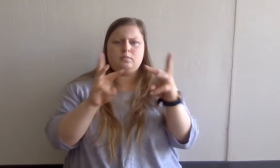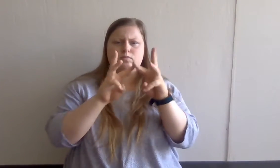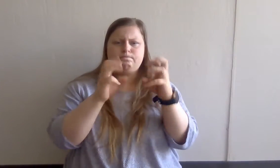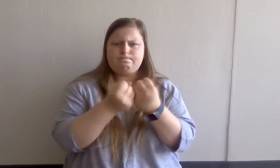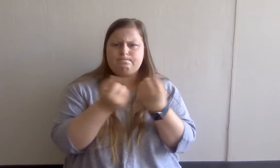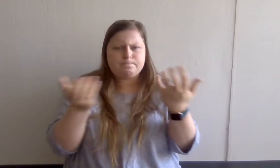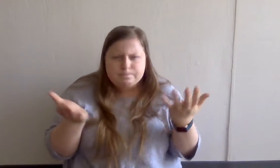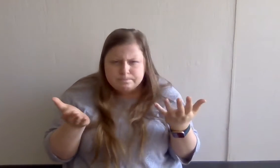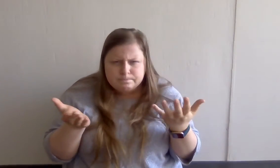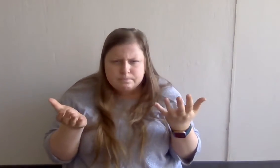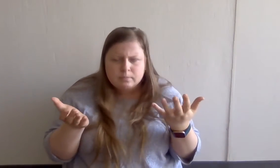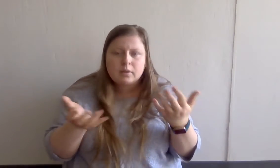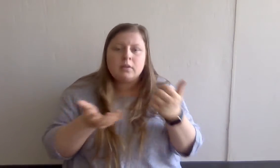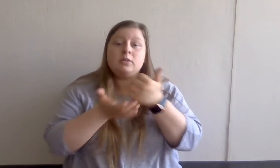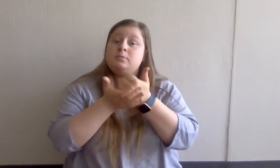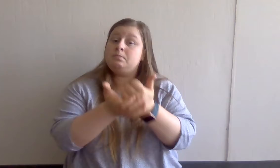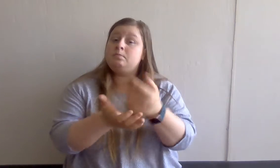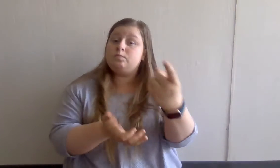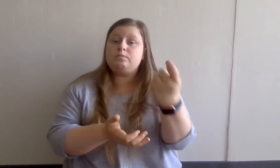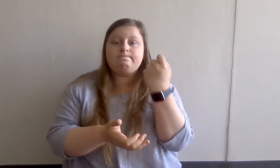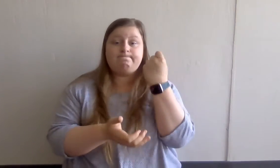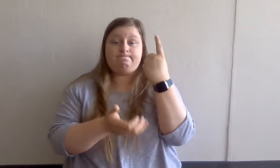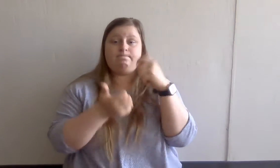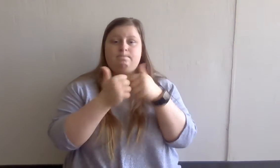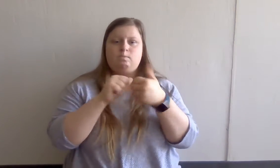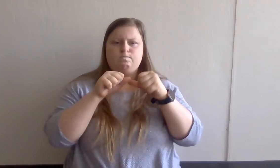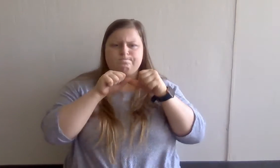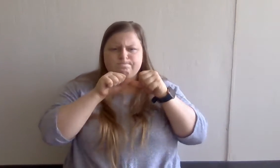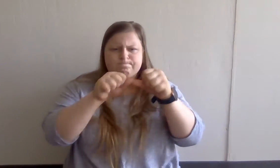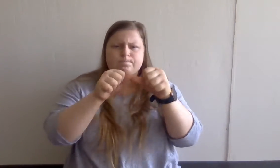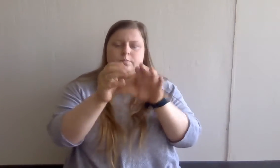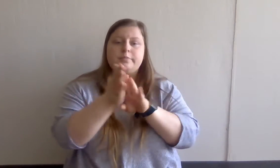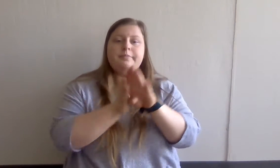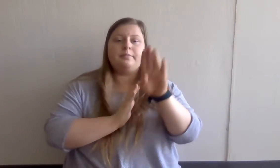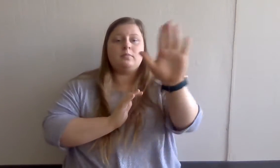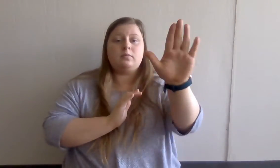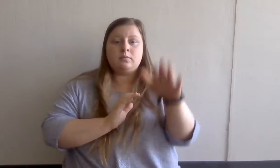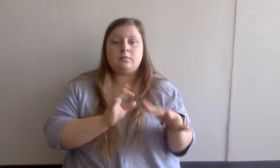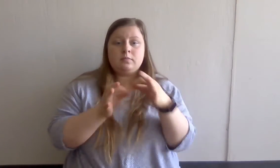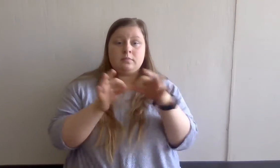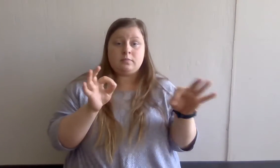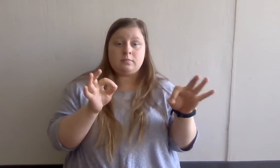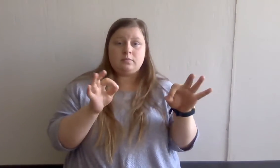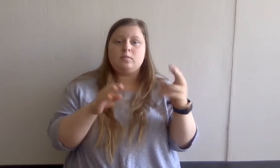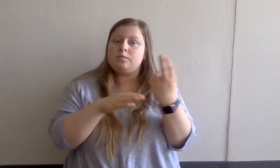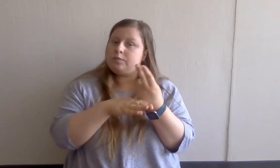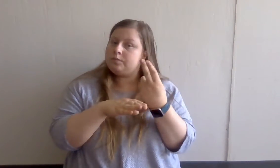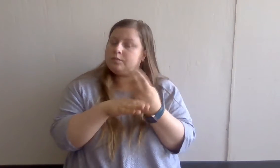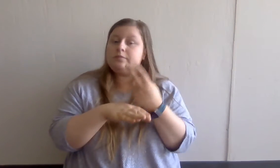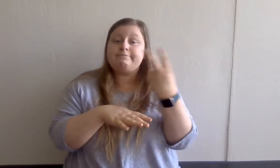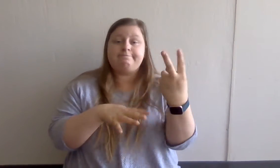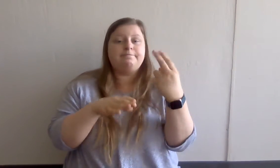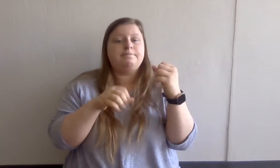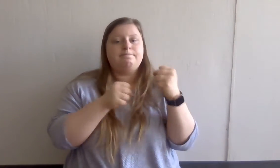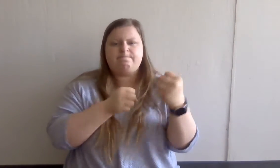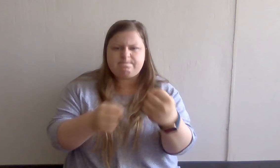What is the purpose of this workshop? It's to help you understand how to continue your child's language